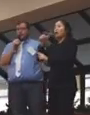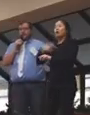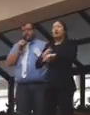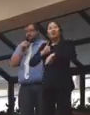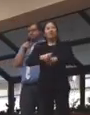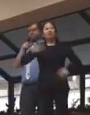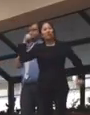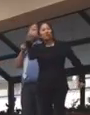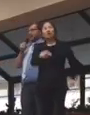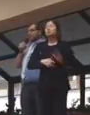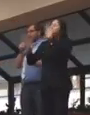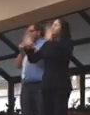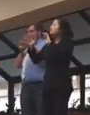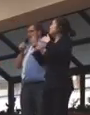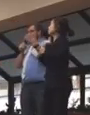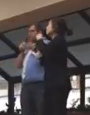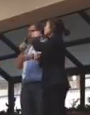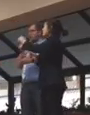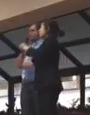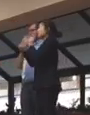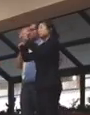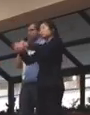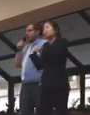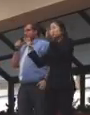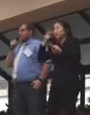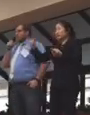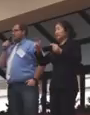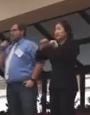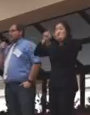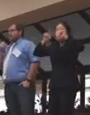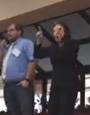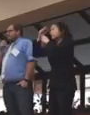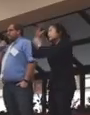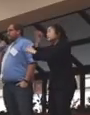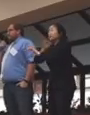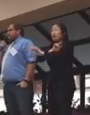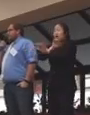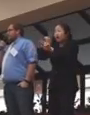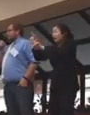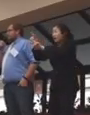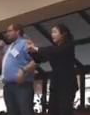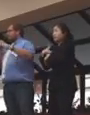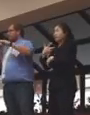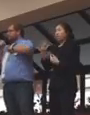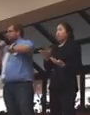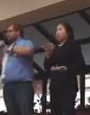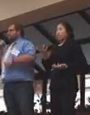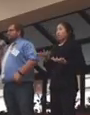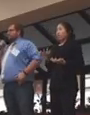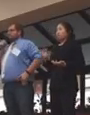but everything that I've seen so far from the vlogs and everything has not